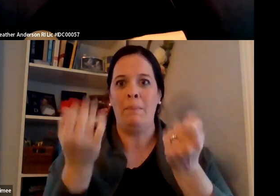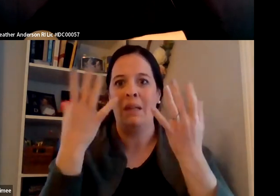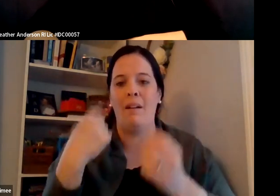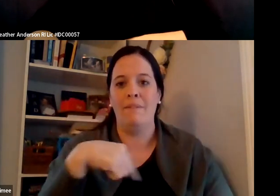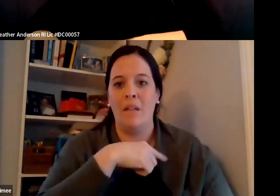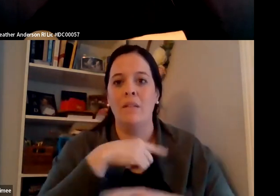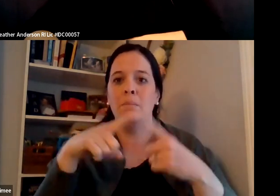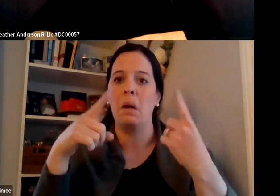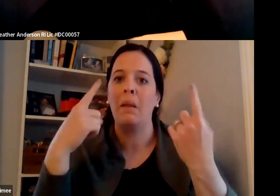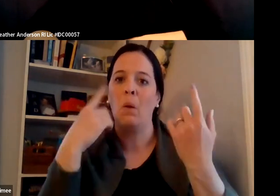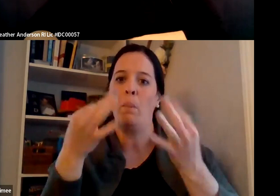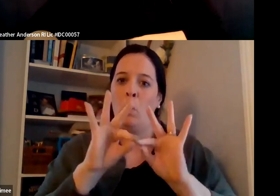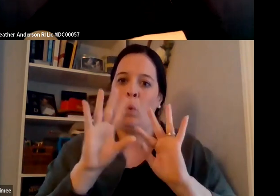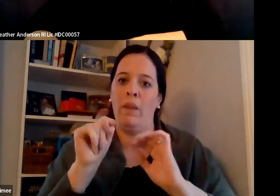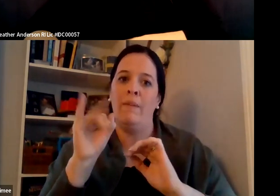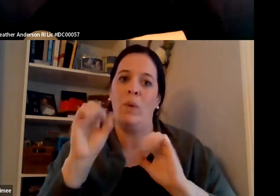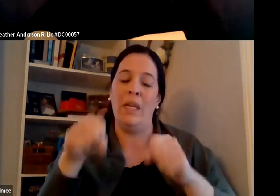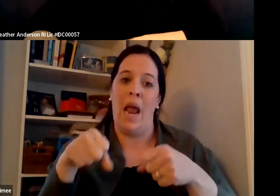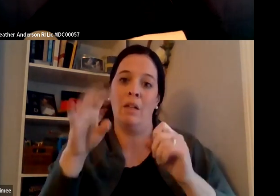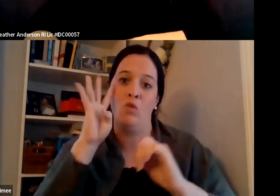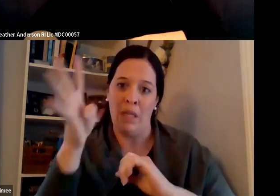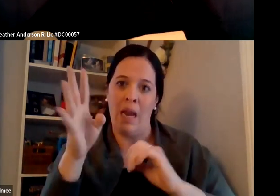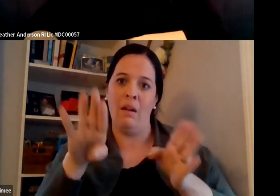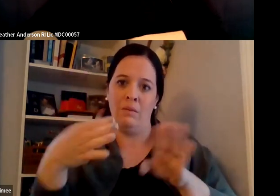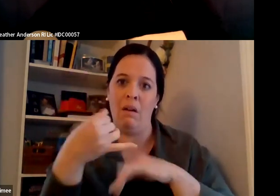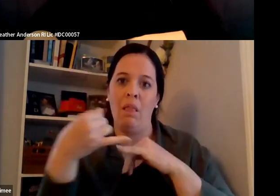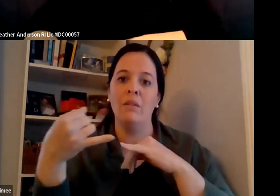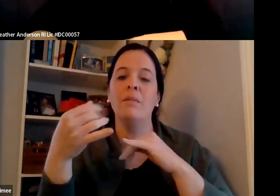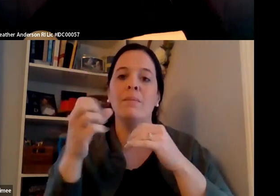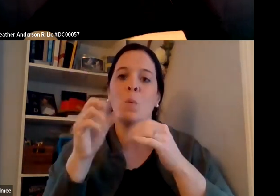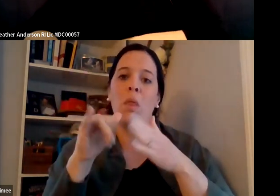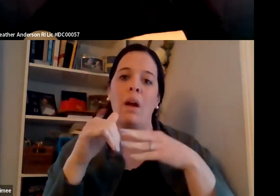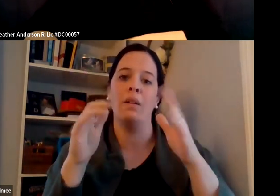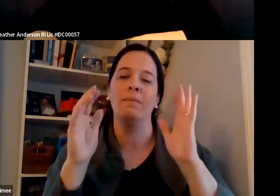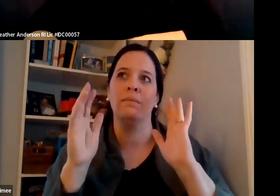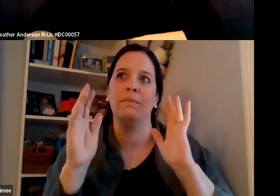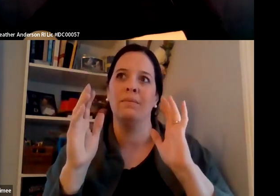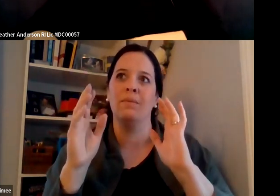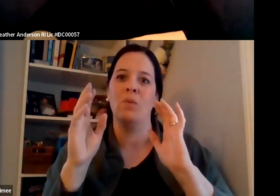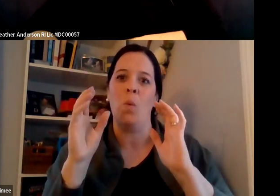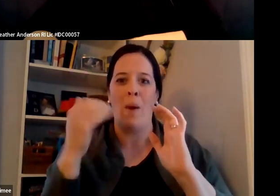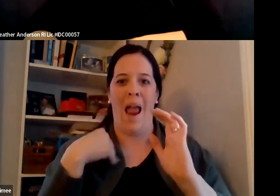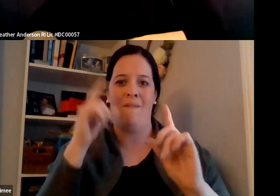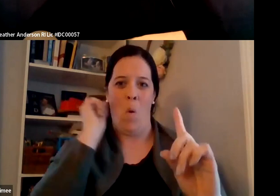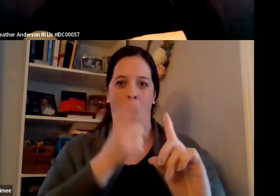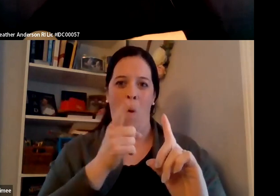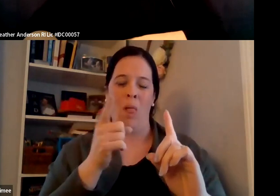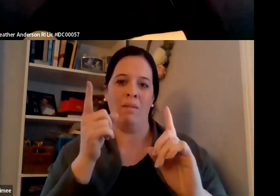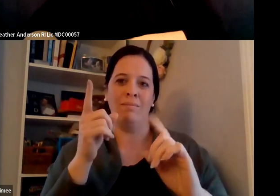because it is quite time consuming for many of us. So I think it's important if we could kind of come up with a deadline. And